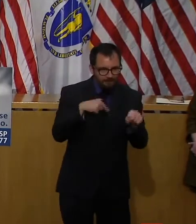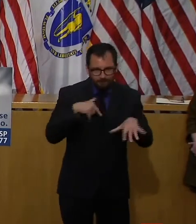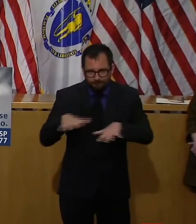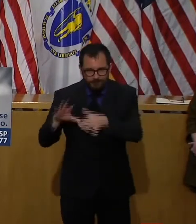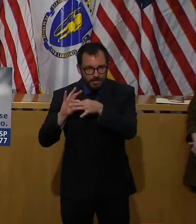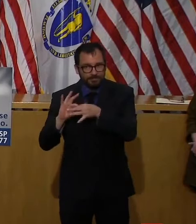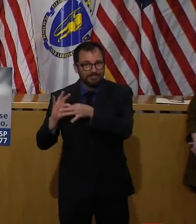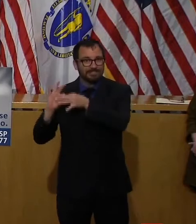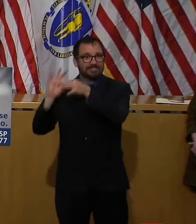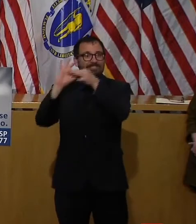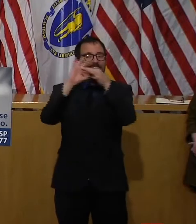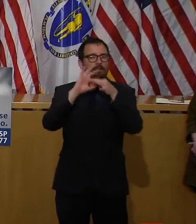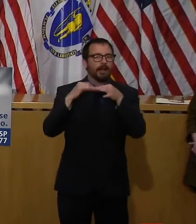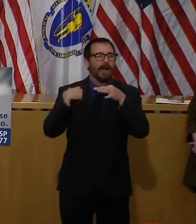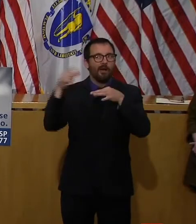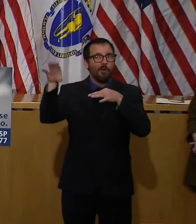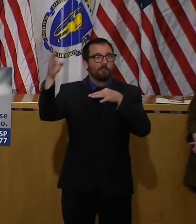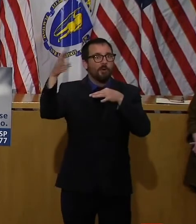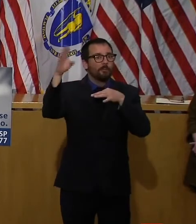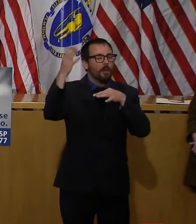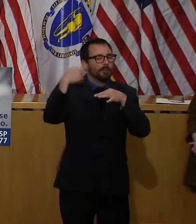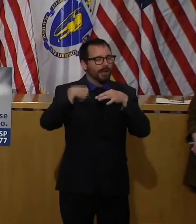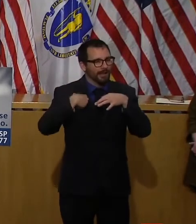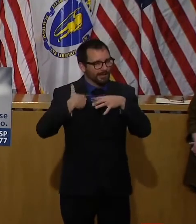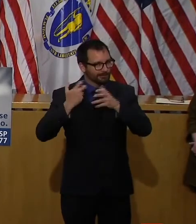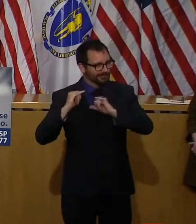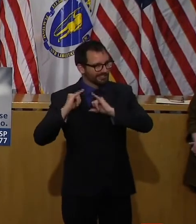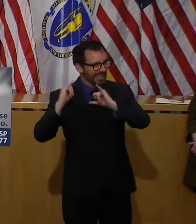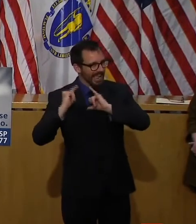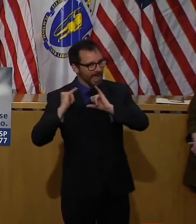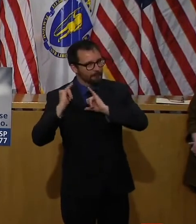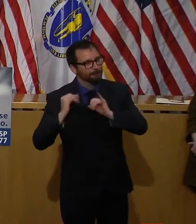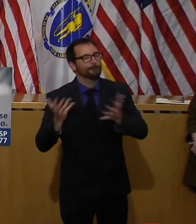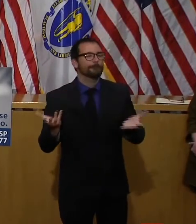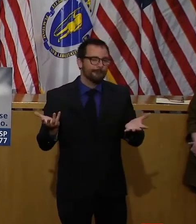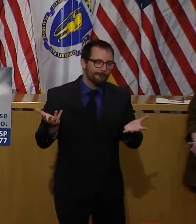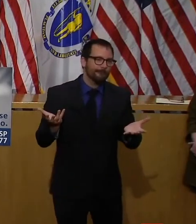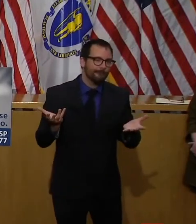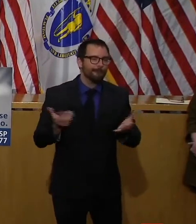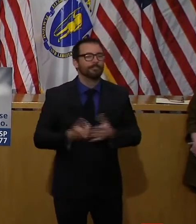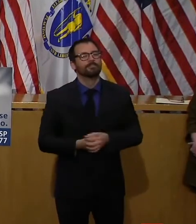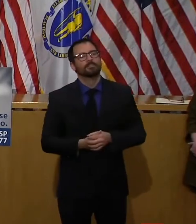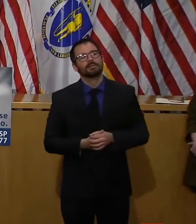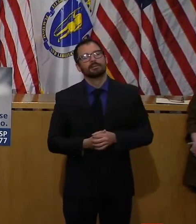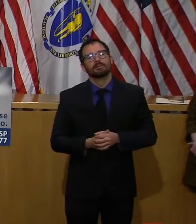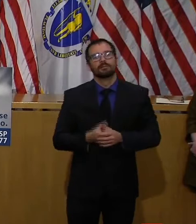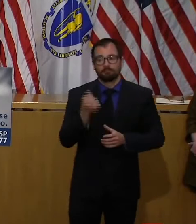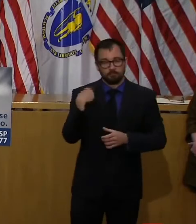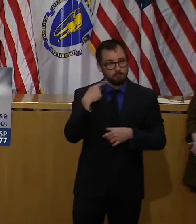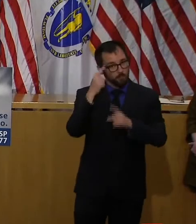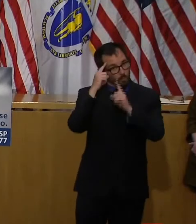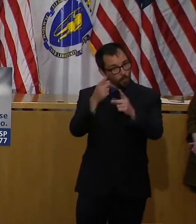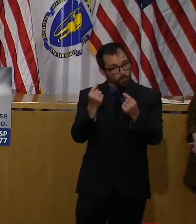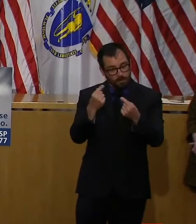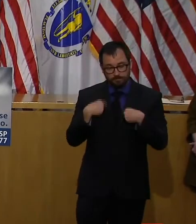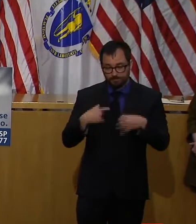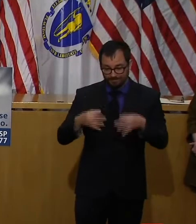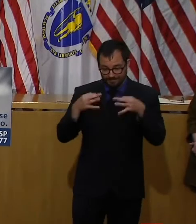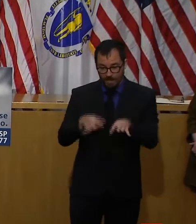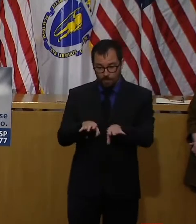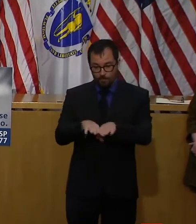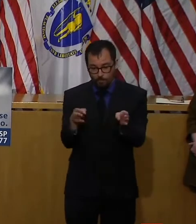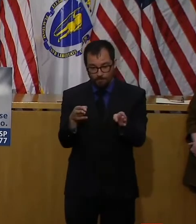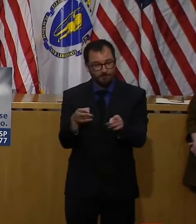that we wouldn't do things that were terribly out of line of what they were doing, and they wouldn't do things that were terribly out of line, or at least if they were going to, we would know about it,